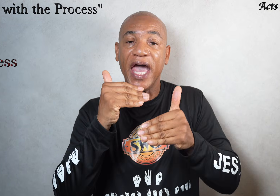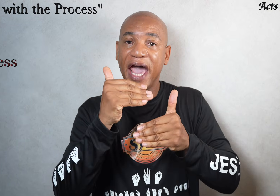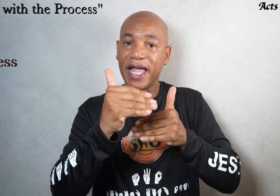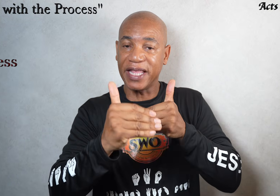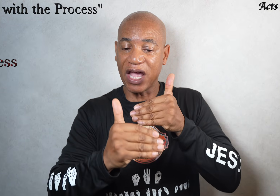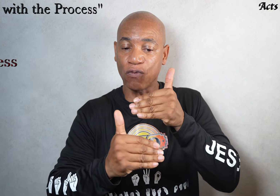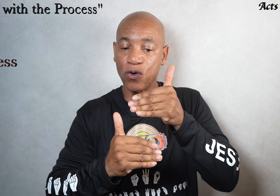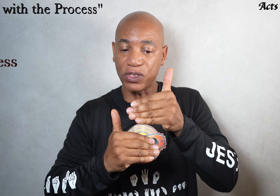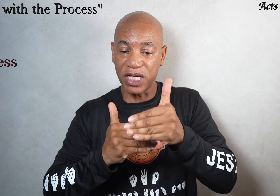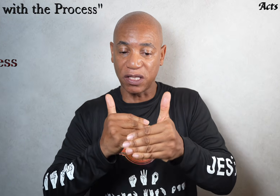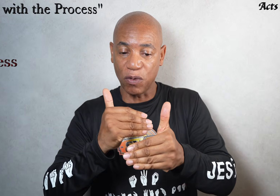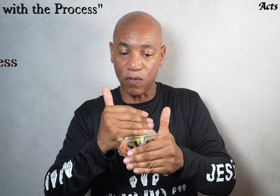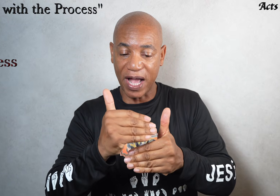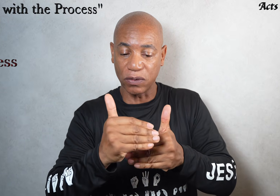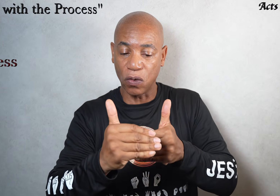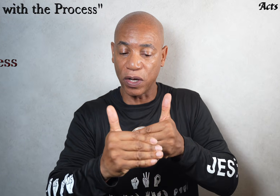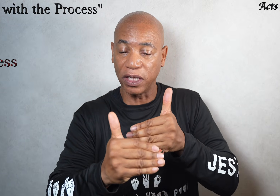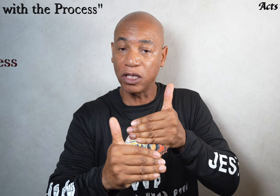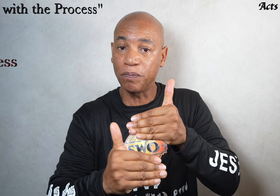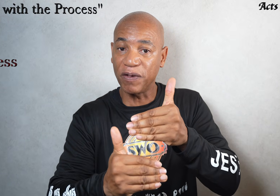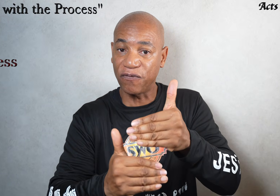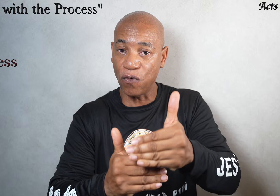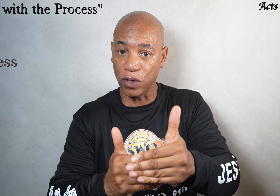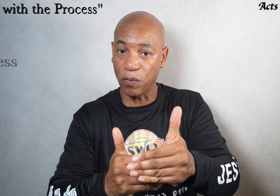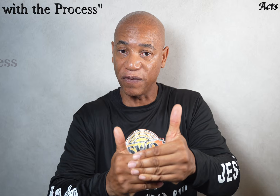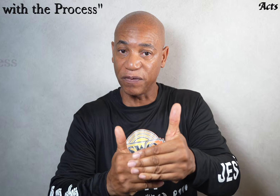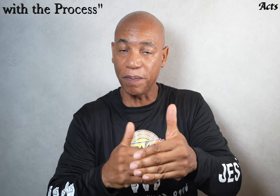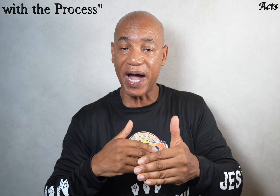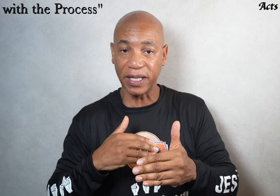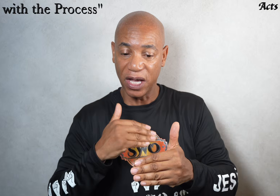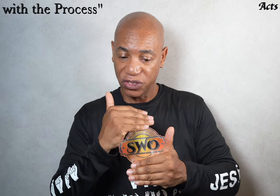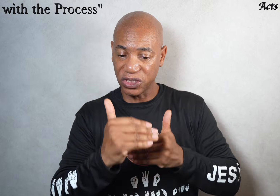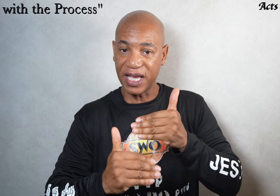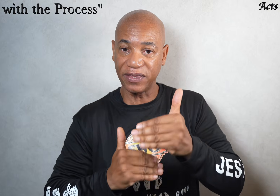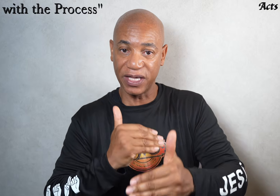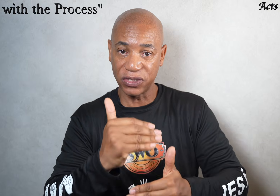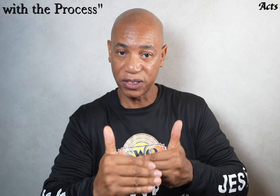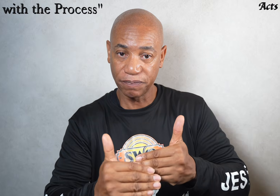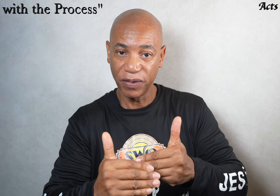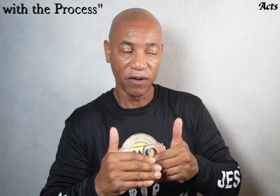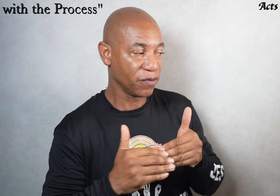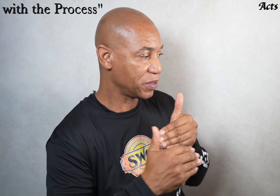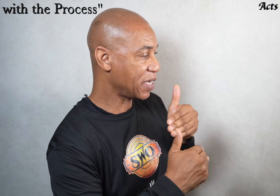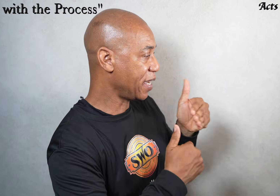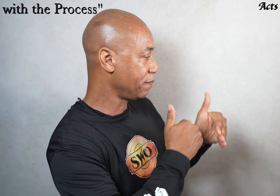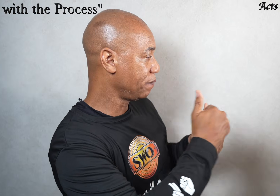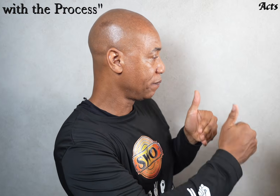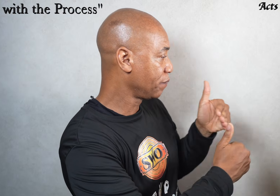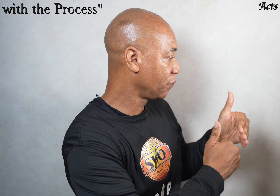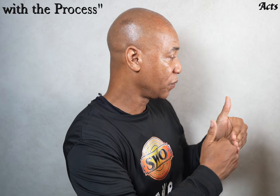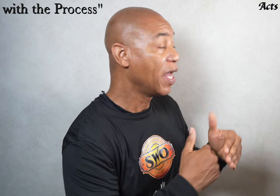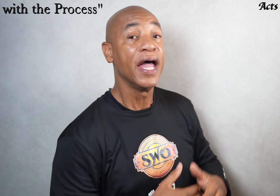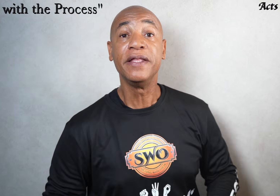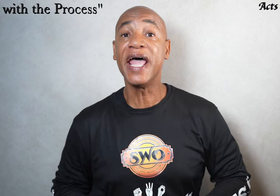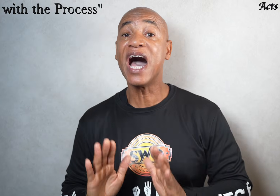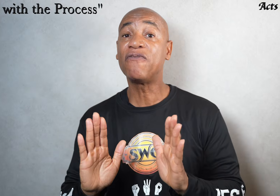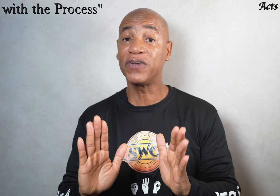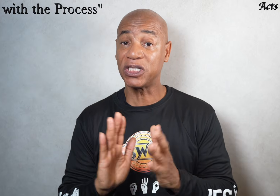and then I rotate them around, going a little bit forward away from the body, just like this, from the side. Now for the